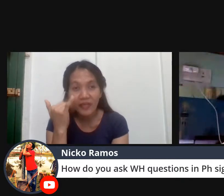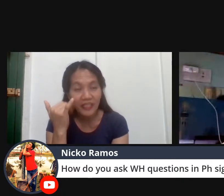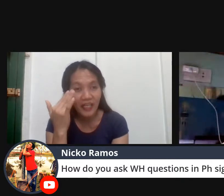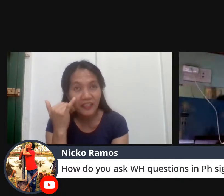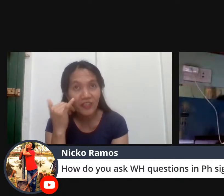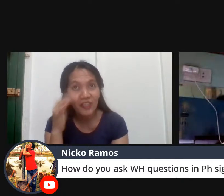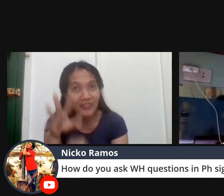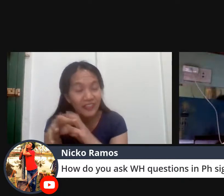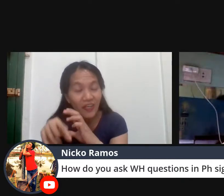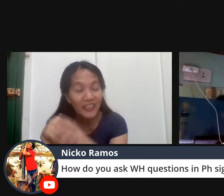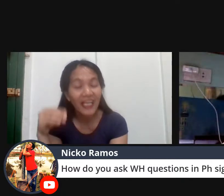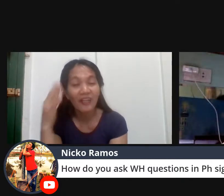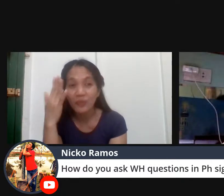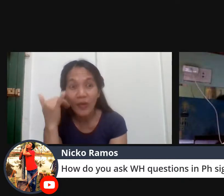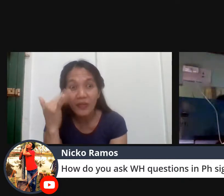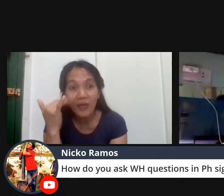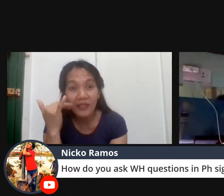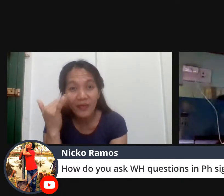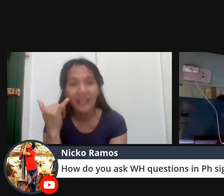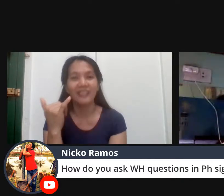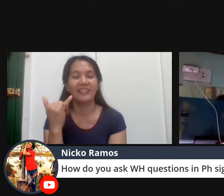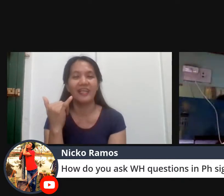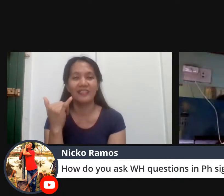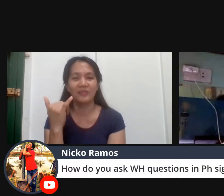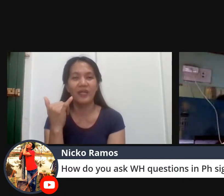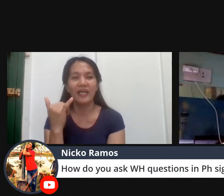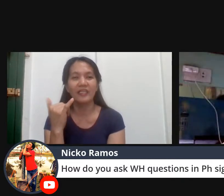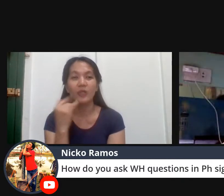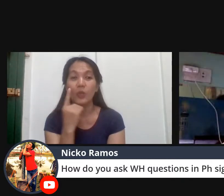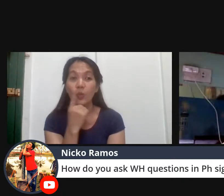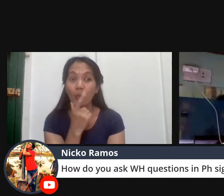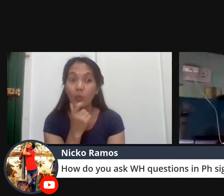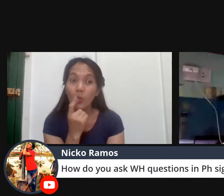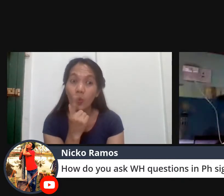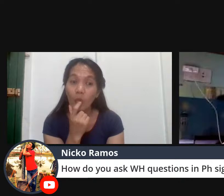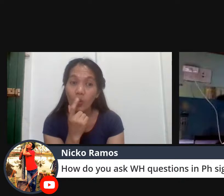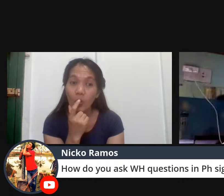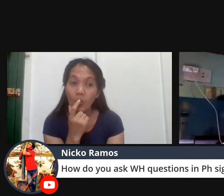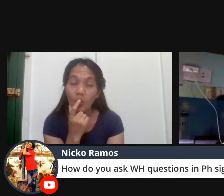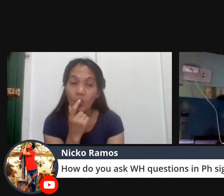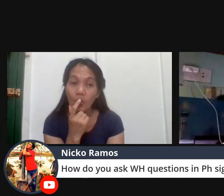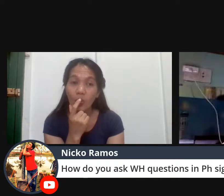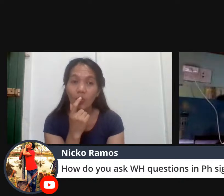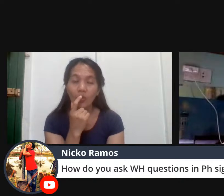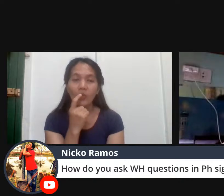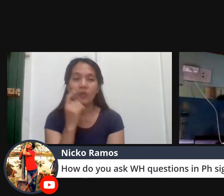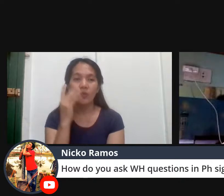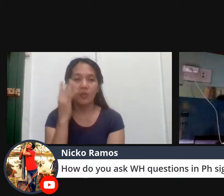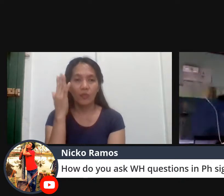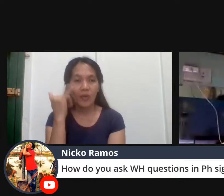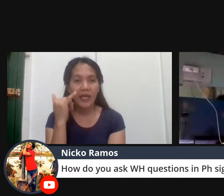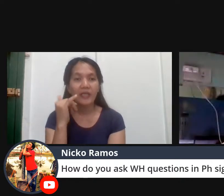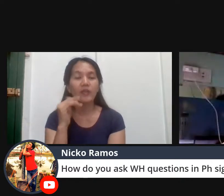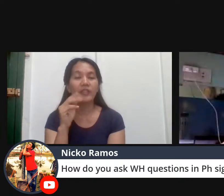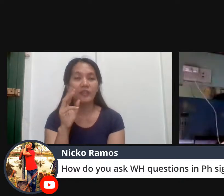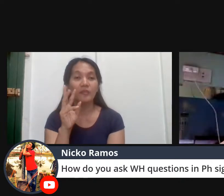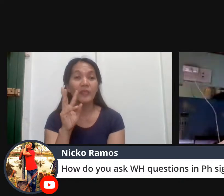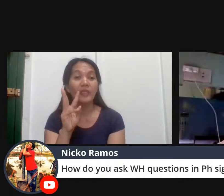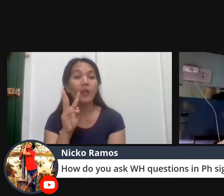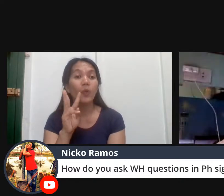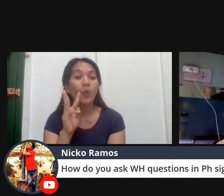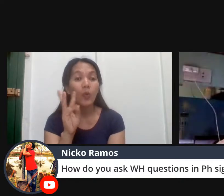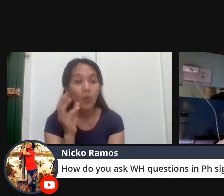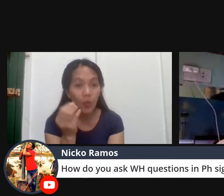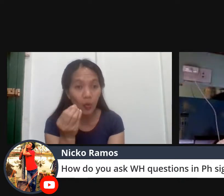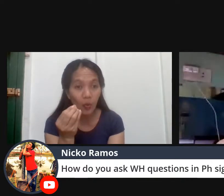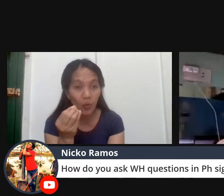why are you asking question? Why are you always going out? Why? That's why. Who? Why? Or